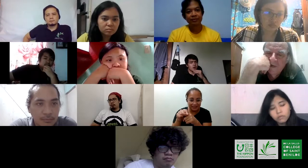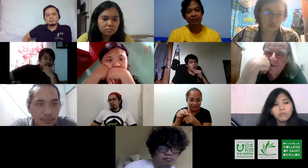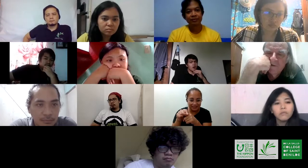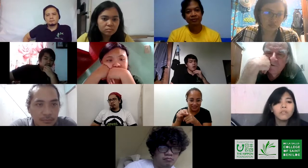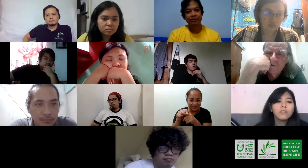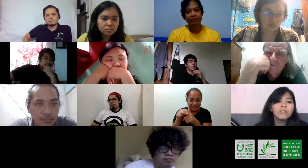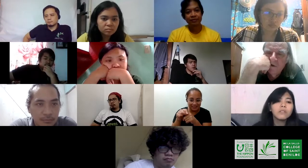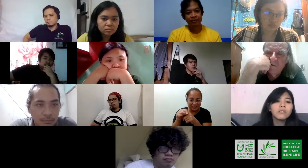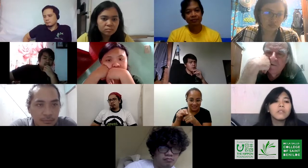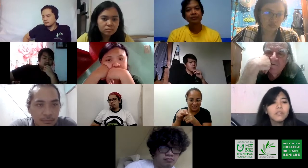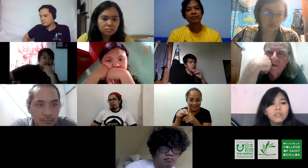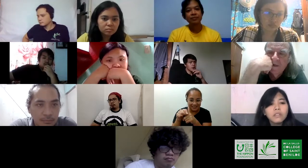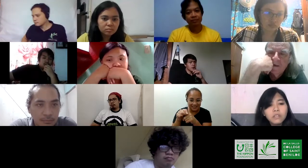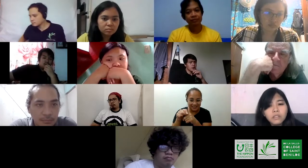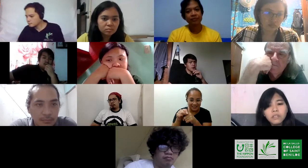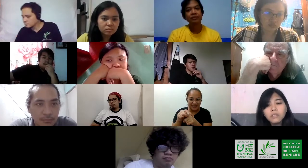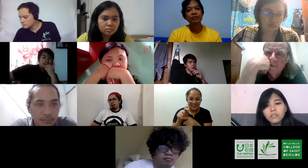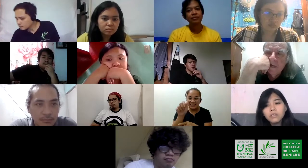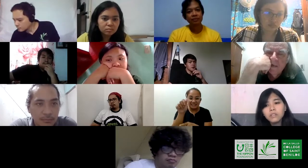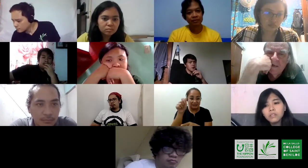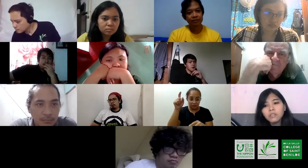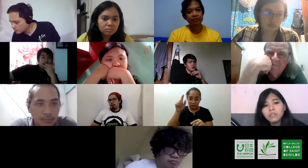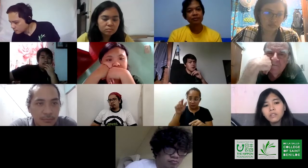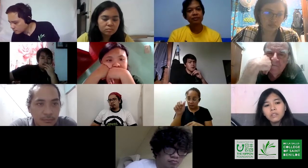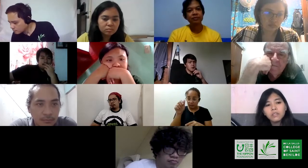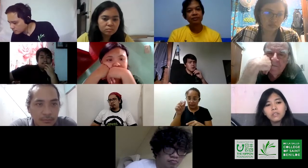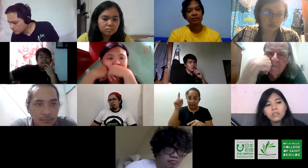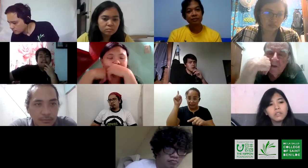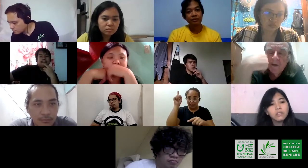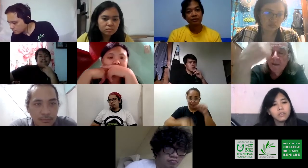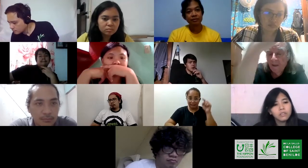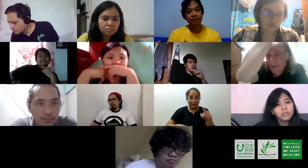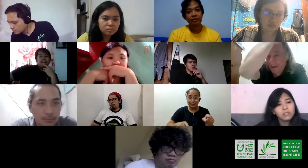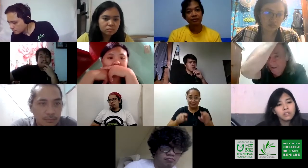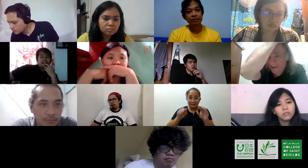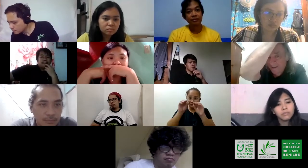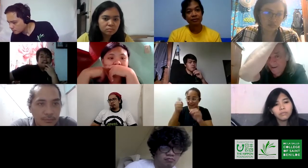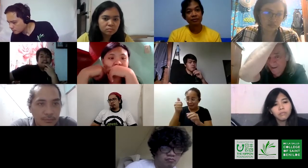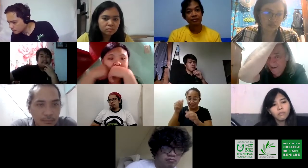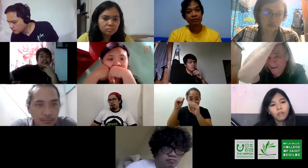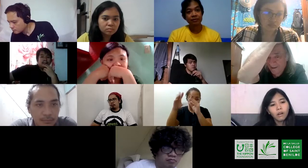So 10 teachers for all over Vietnam, not enough.